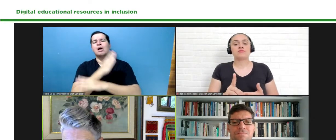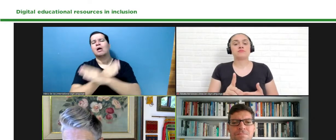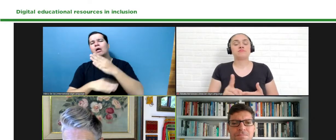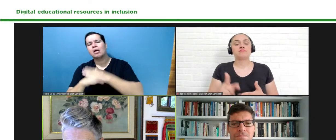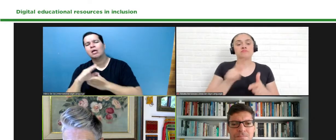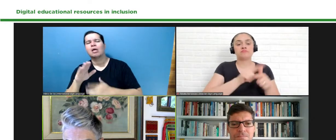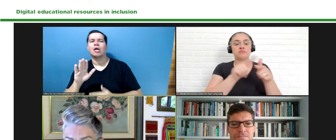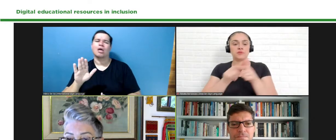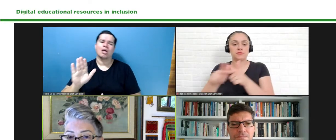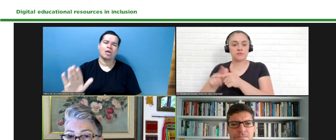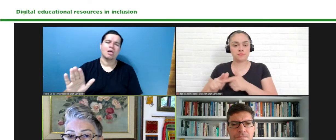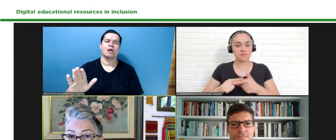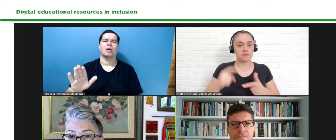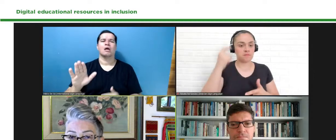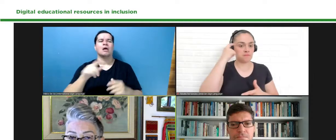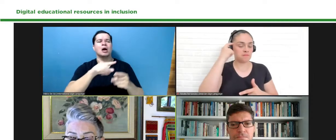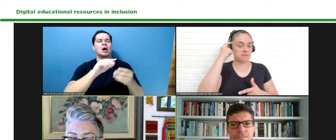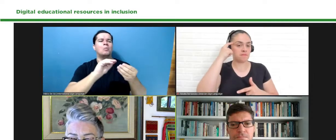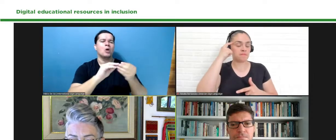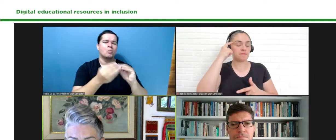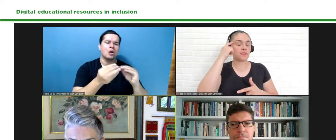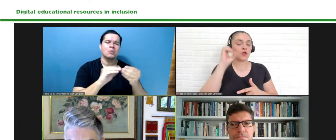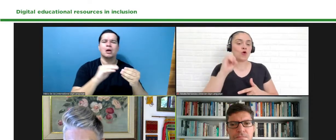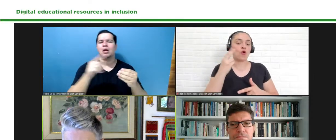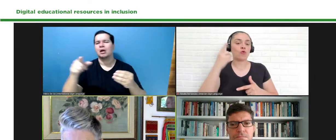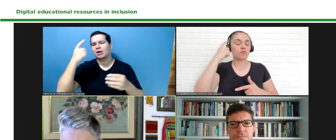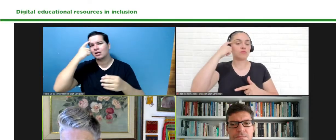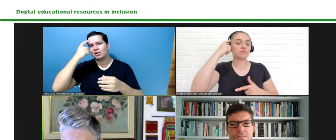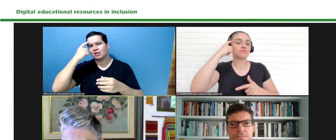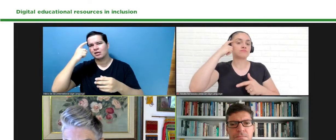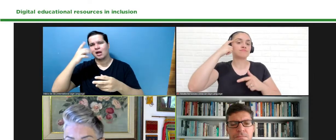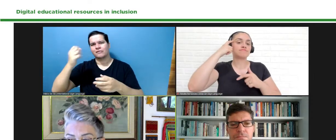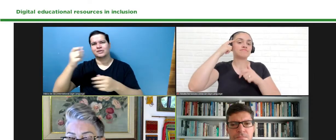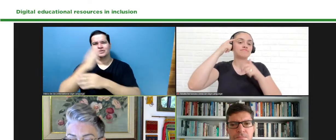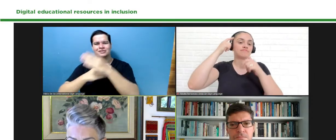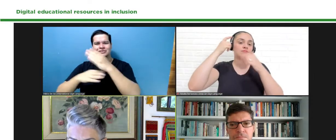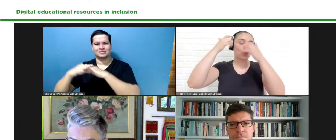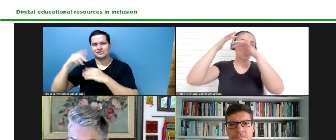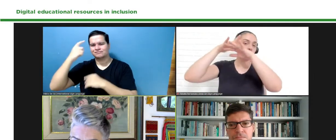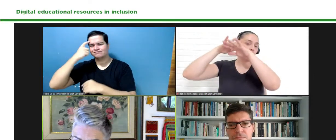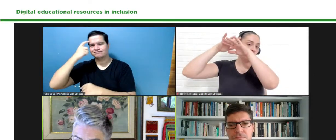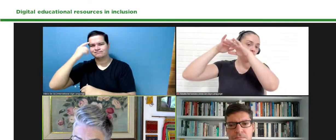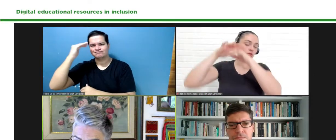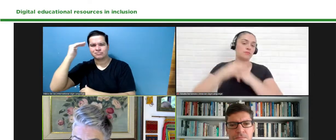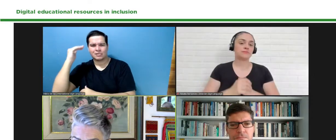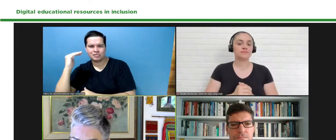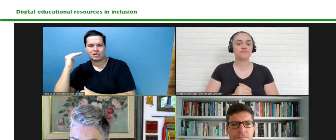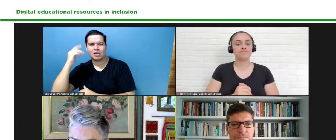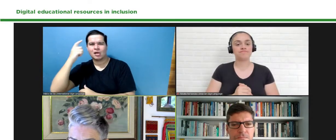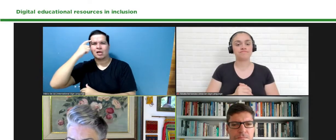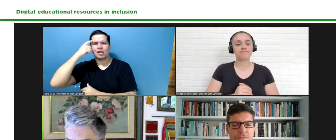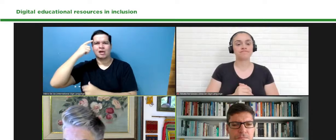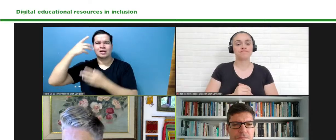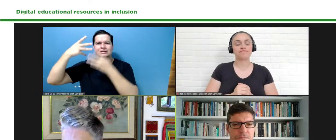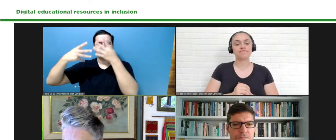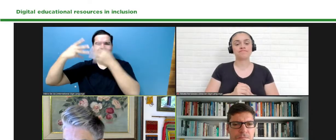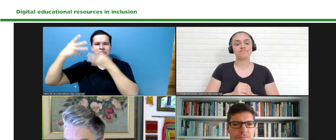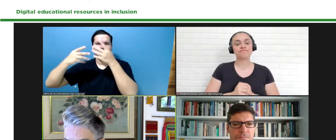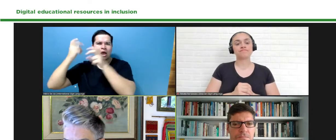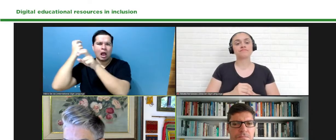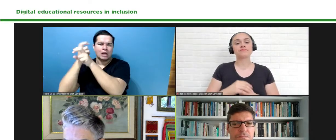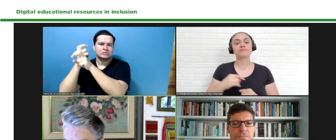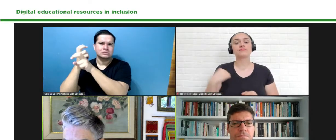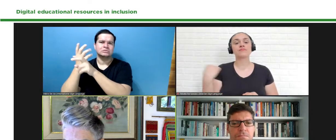it. Why? Because when we offer multiple accessibility, We